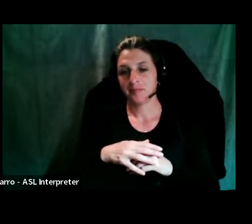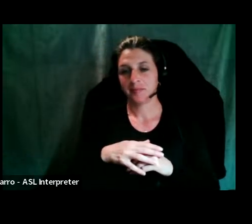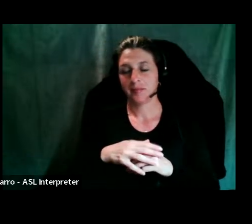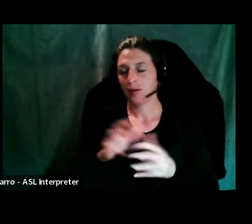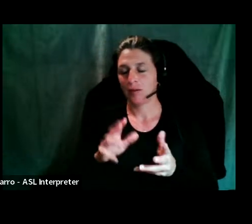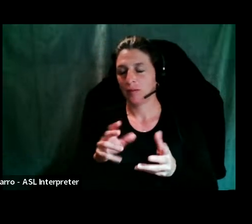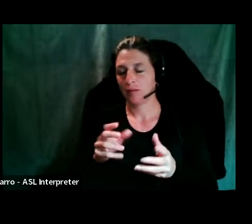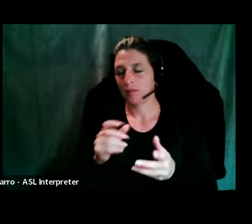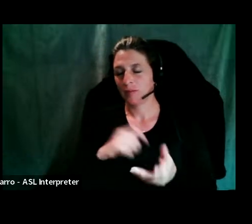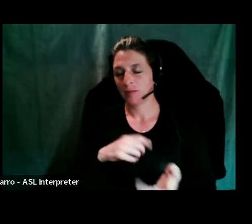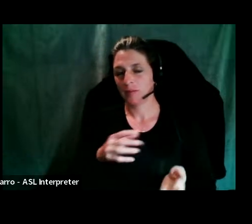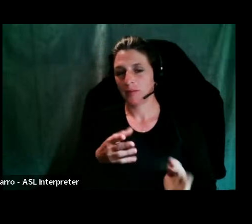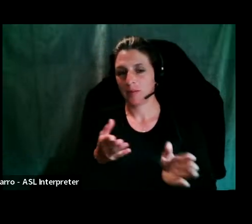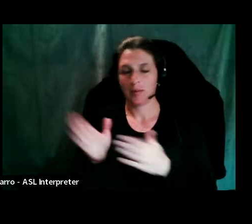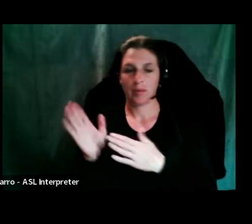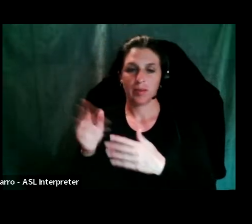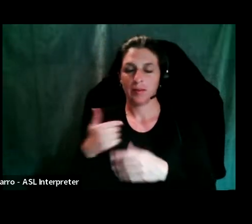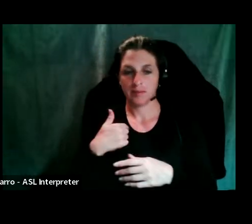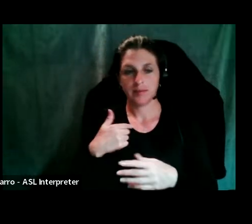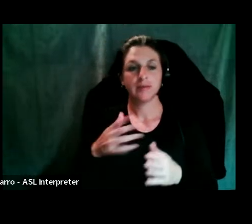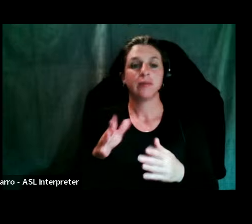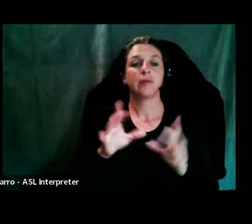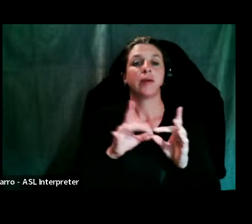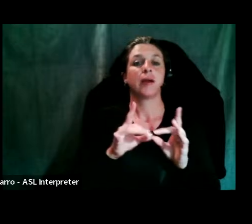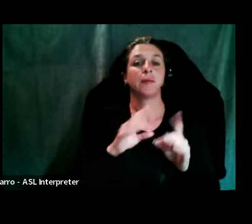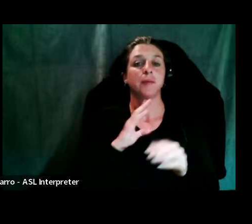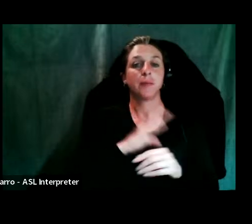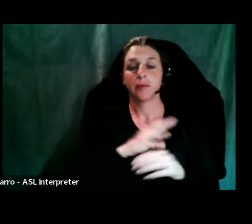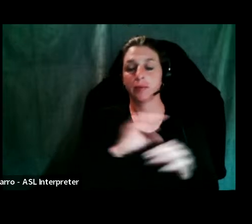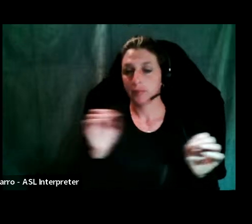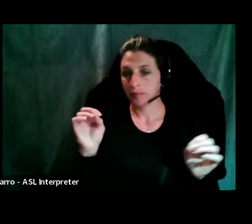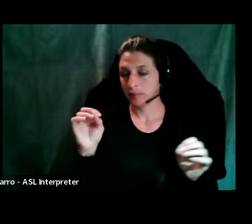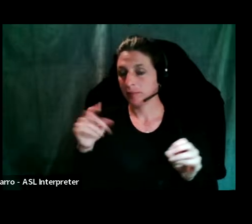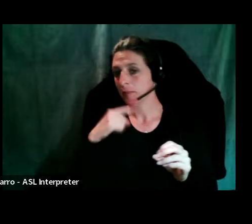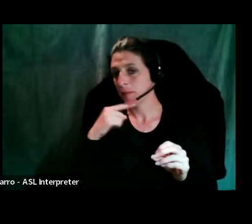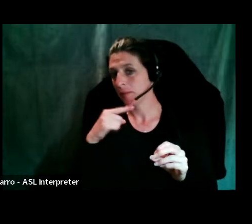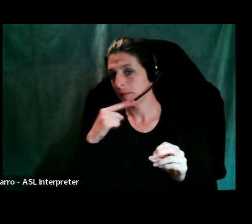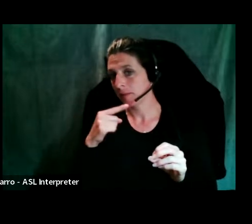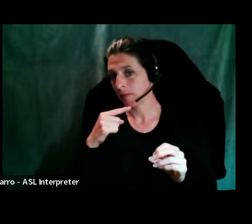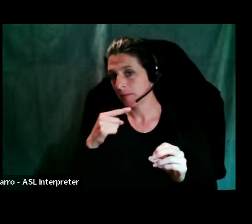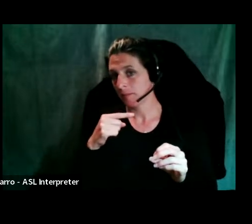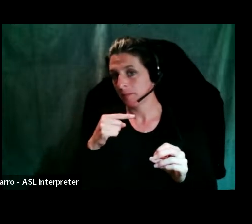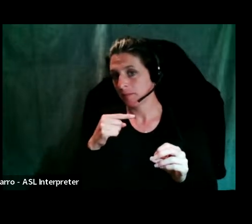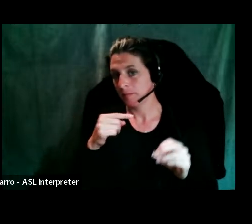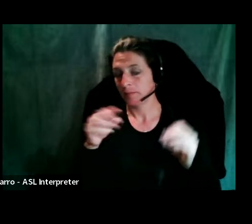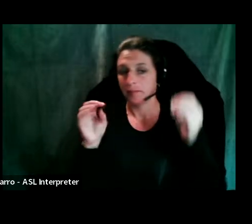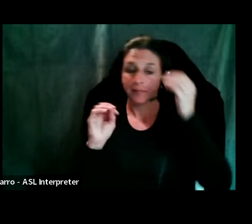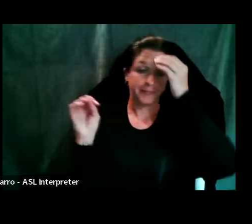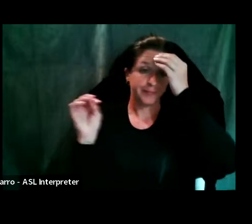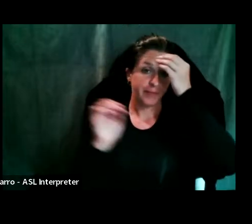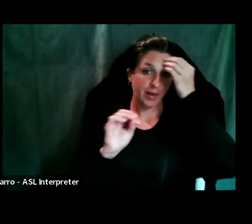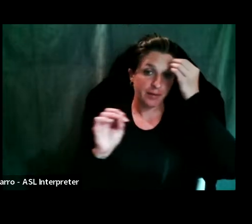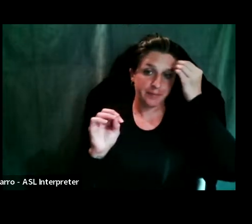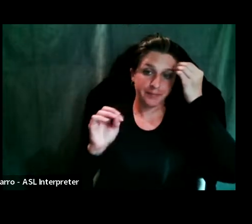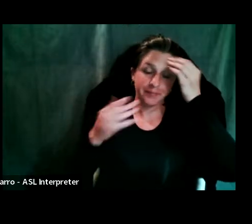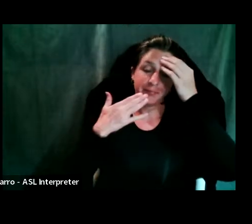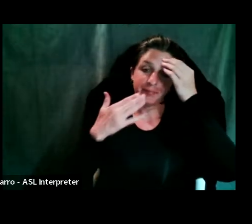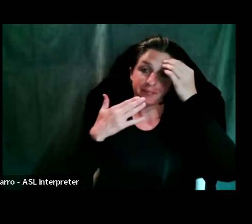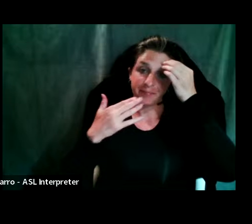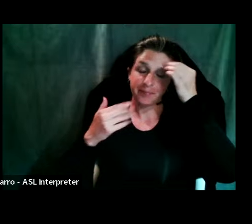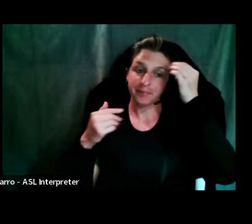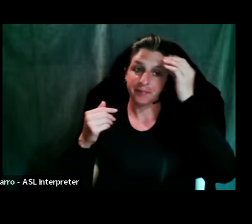here. Comments from the board. Comments from the public. There are none. Thank you.